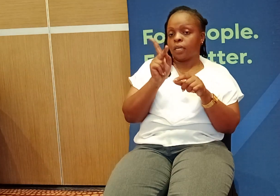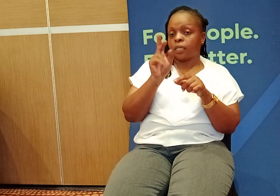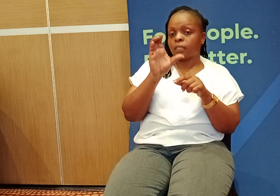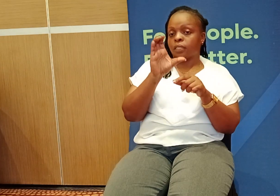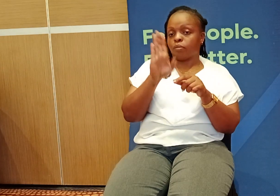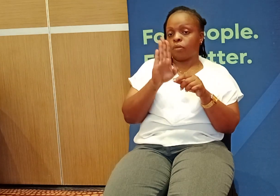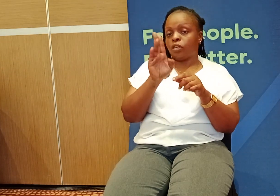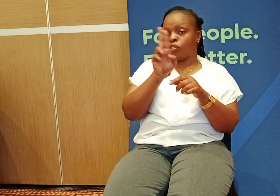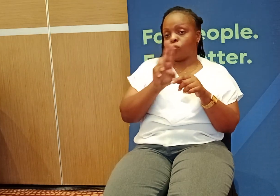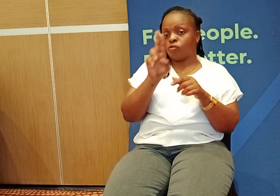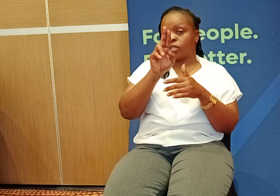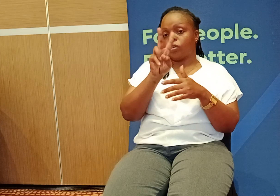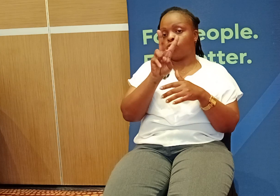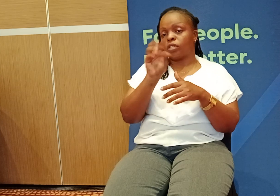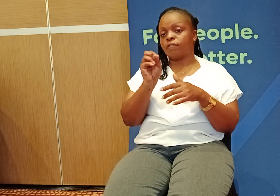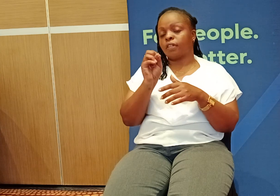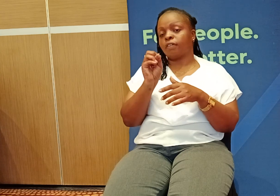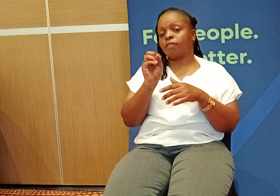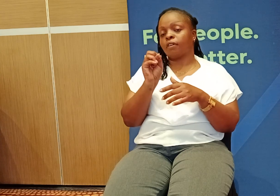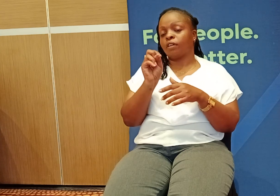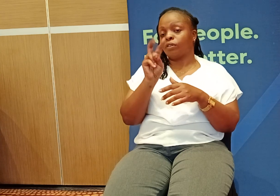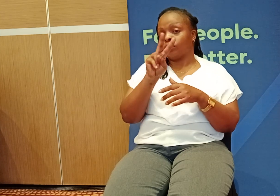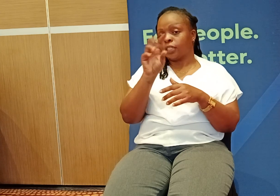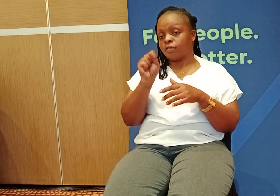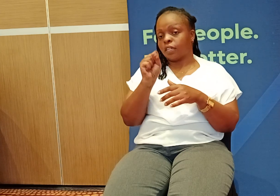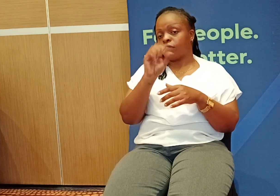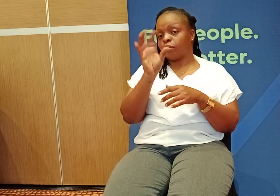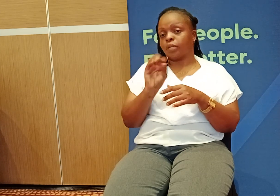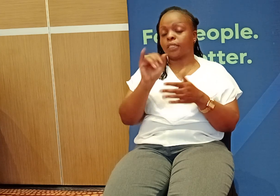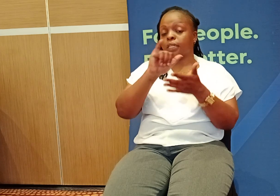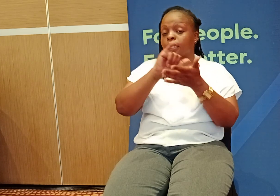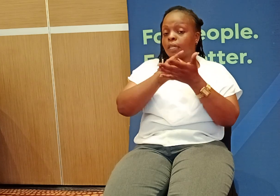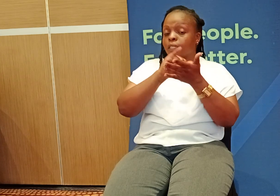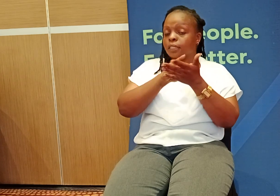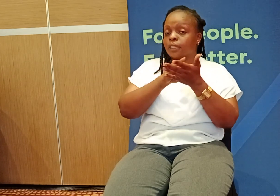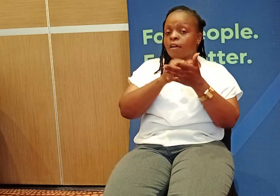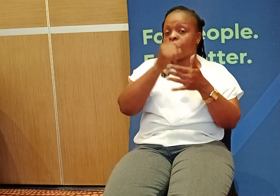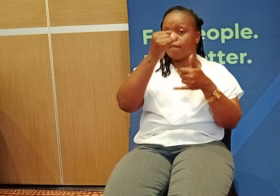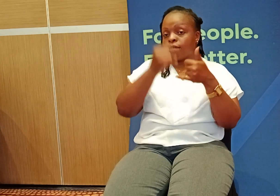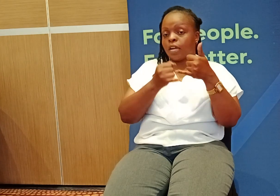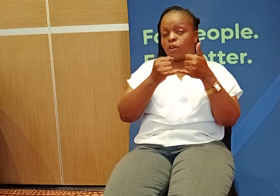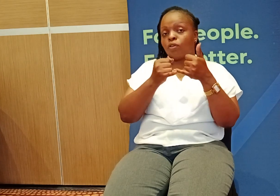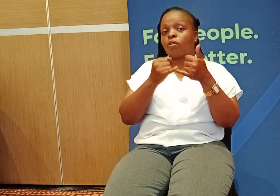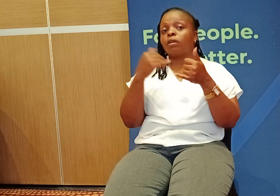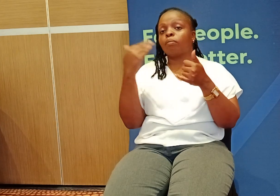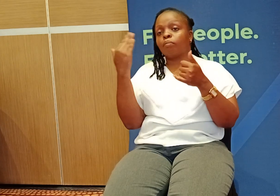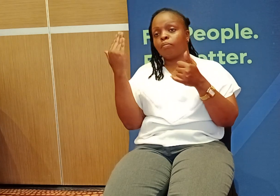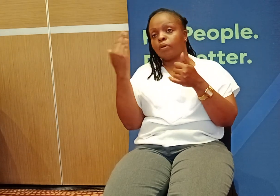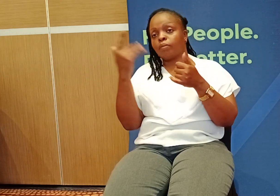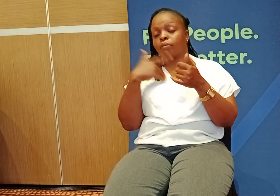around 25%. So I think that will be my last slide. I'll stop there and hand it back to